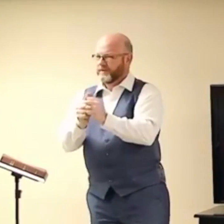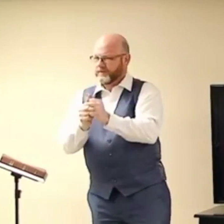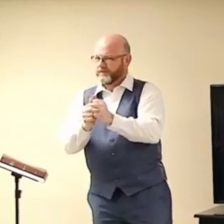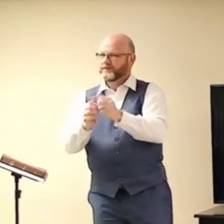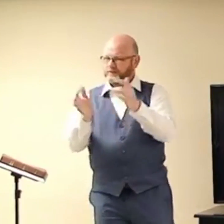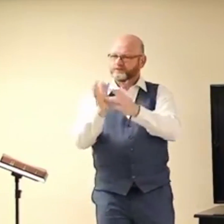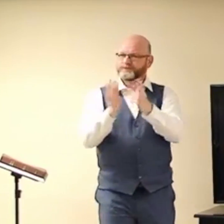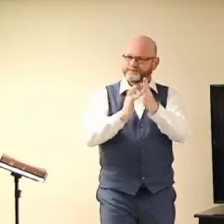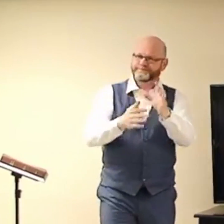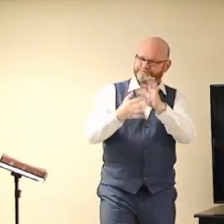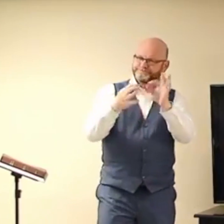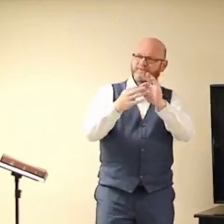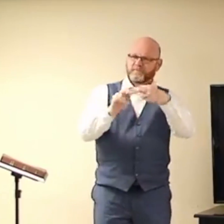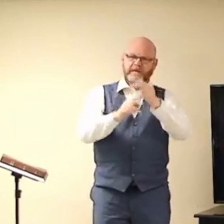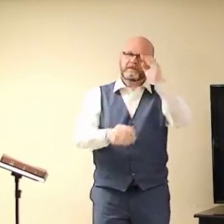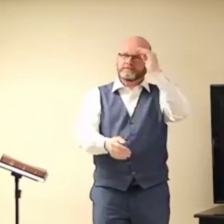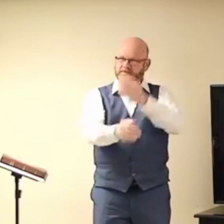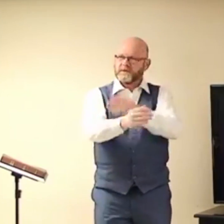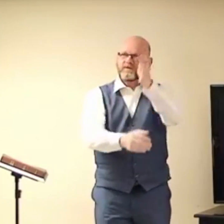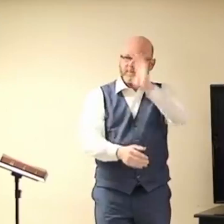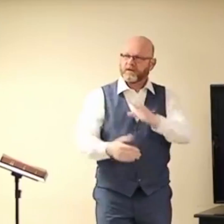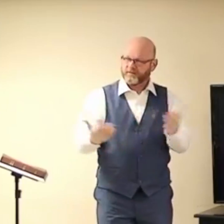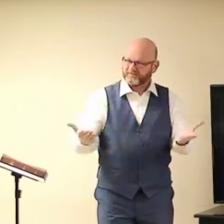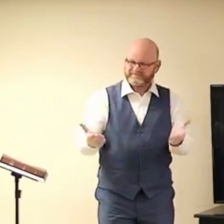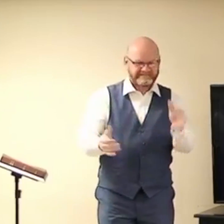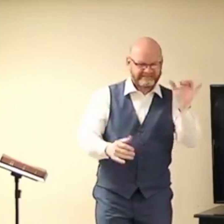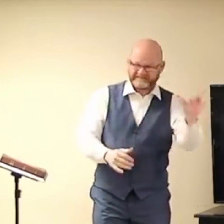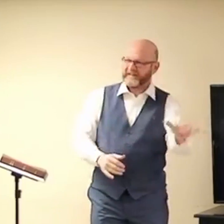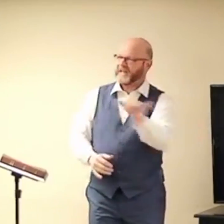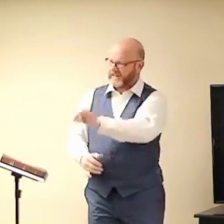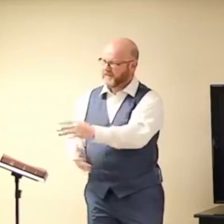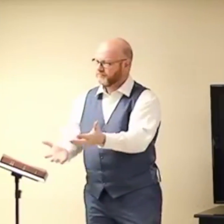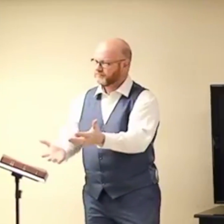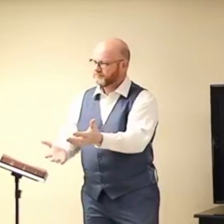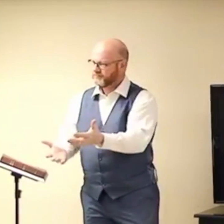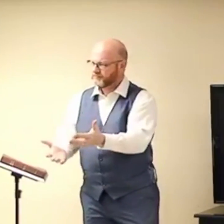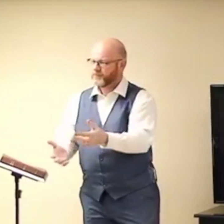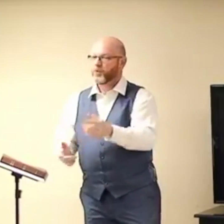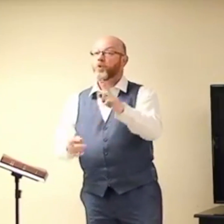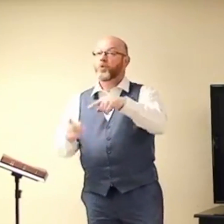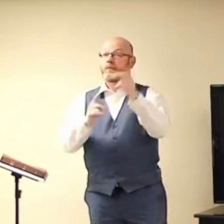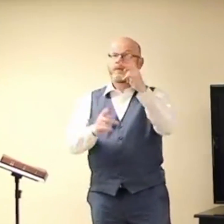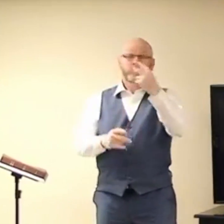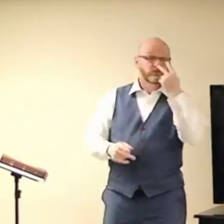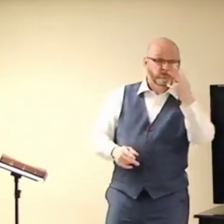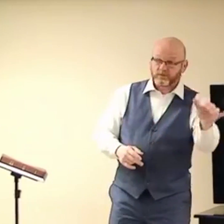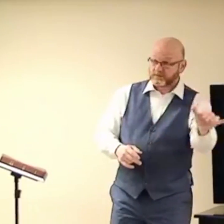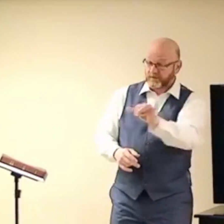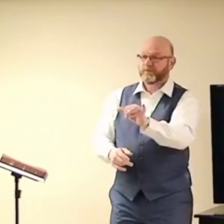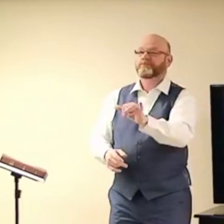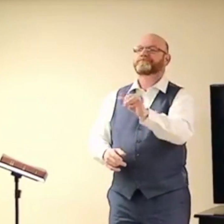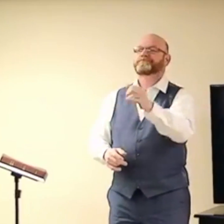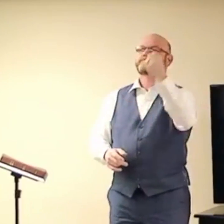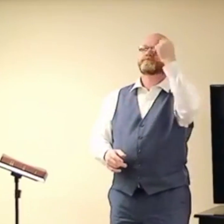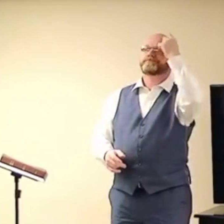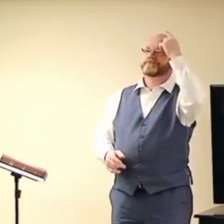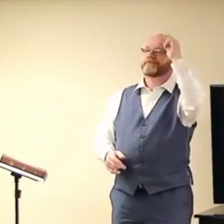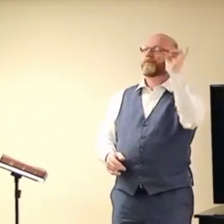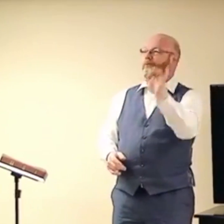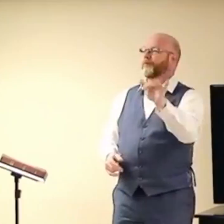So that fits his actions, his life, fits what he taught. And he